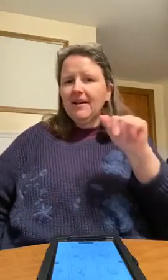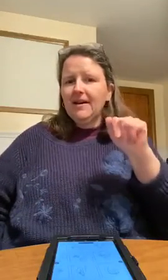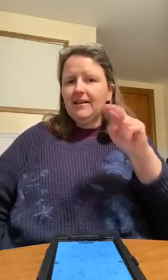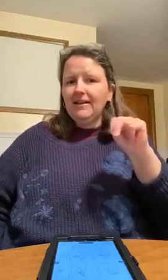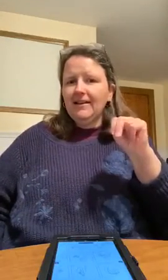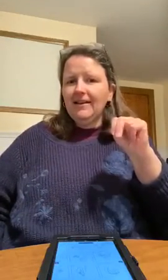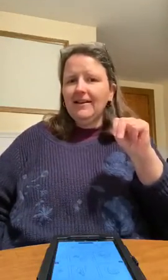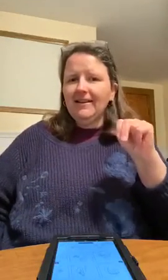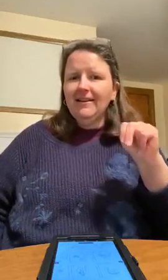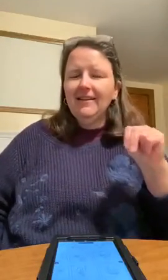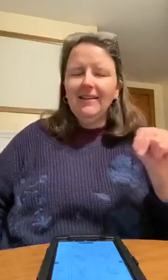Amazon.